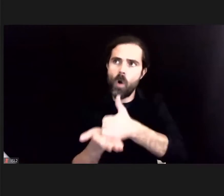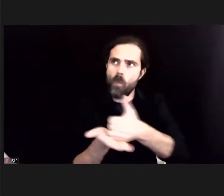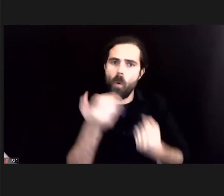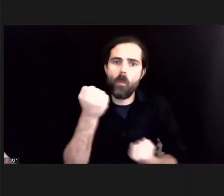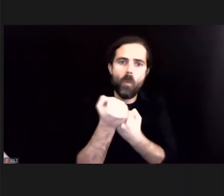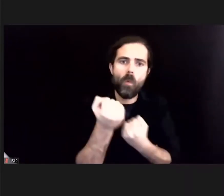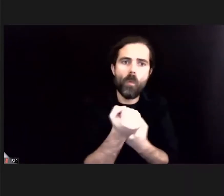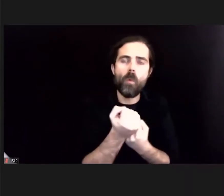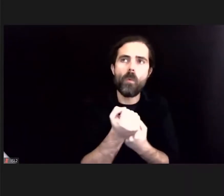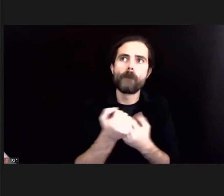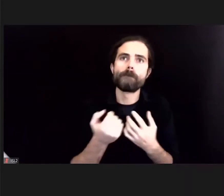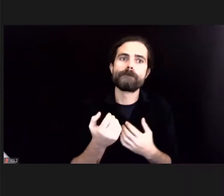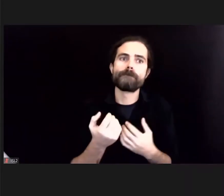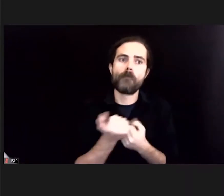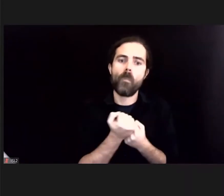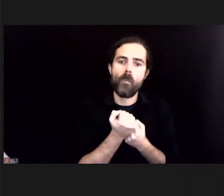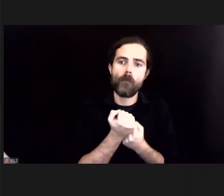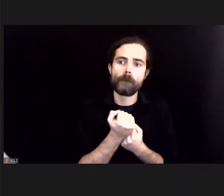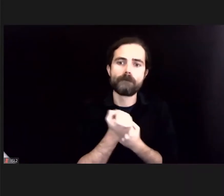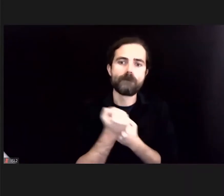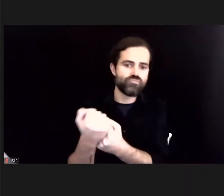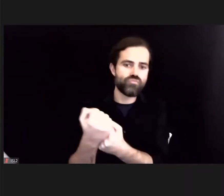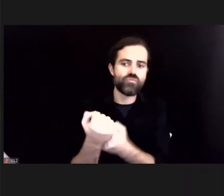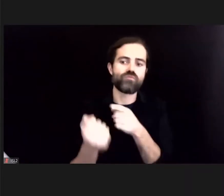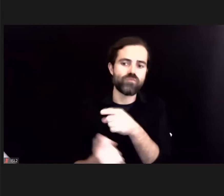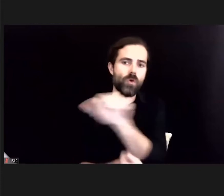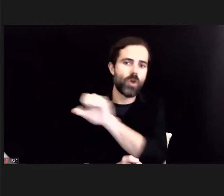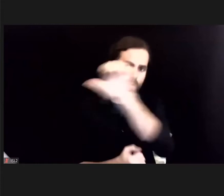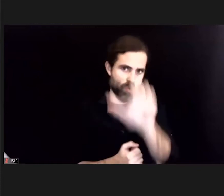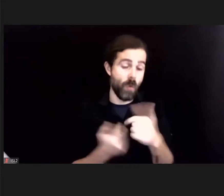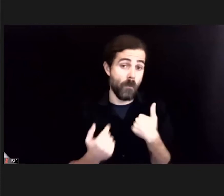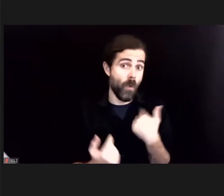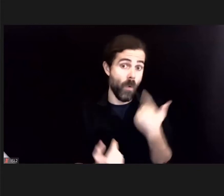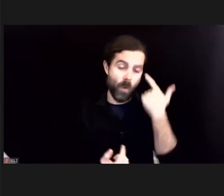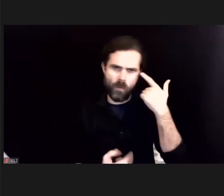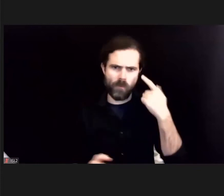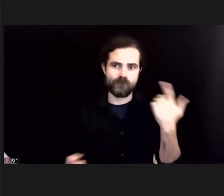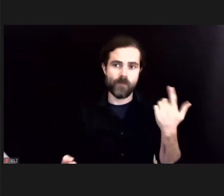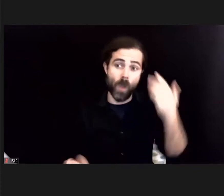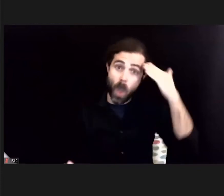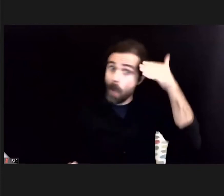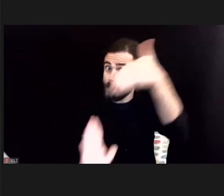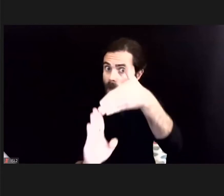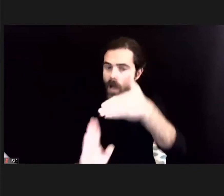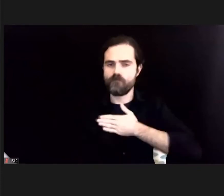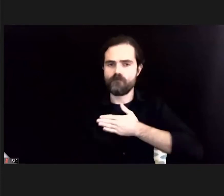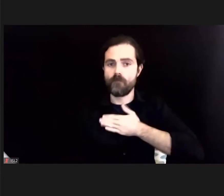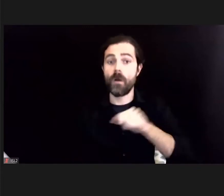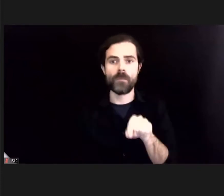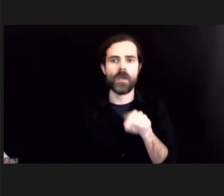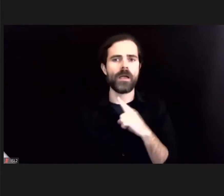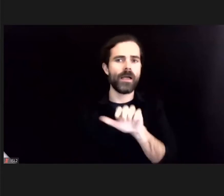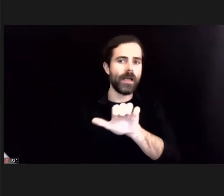Related to the question, just to put in context, one of our objectives in the ASPD is the full implementation of the